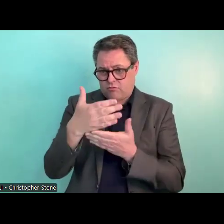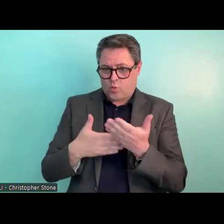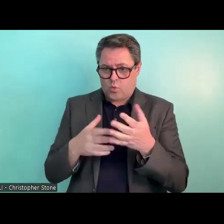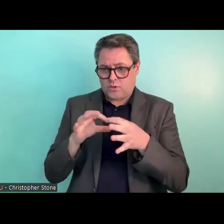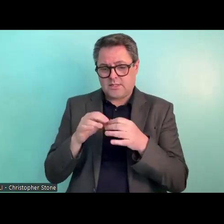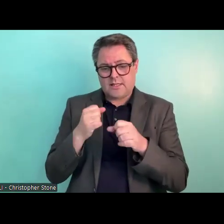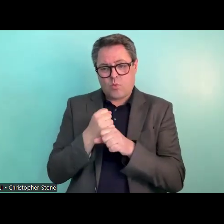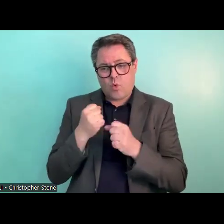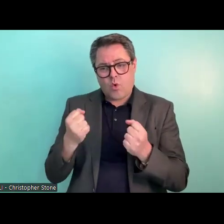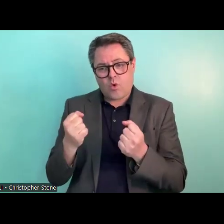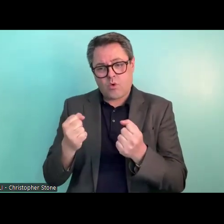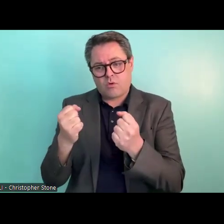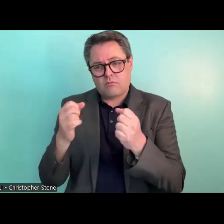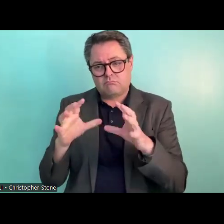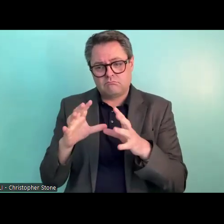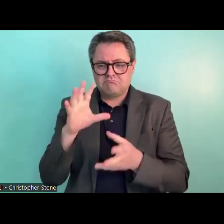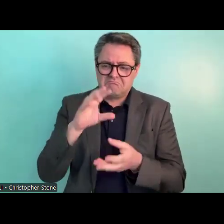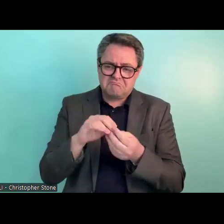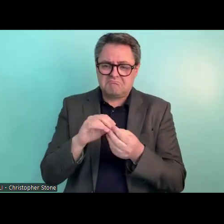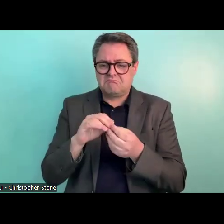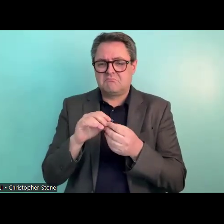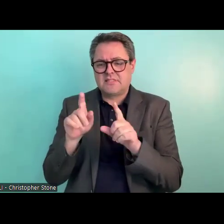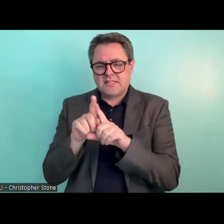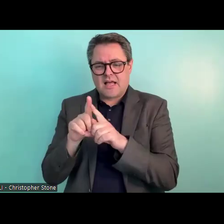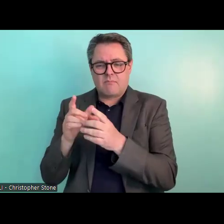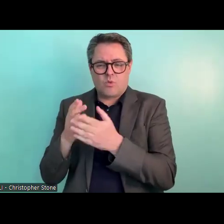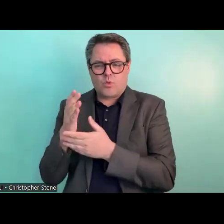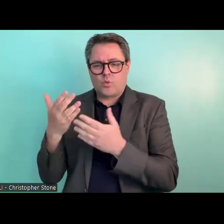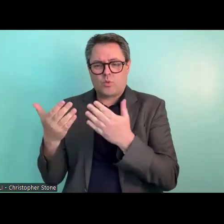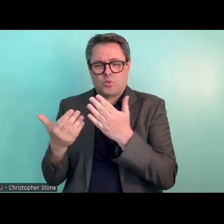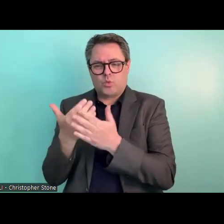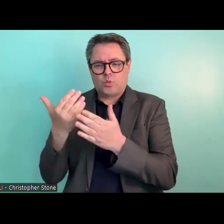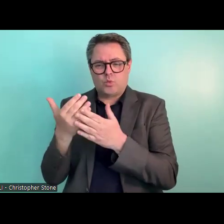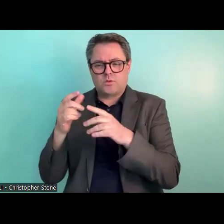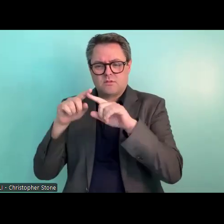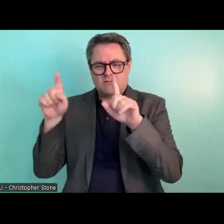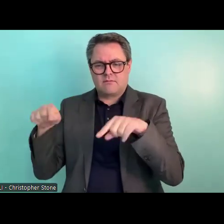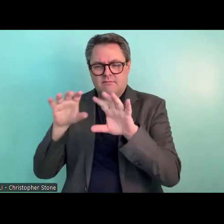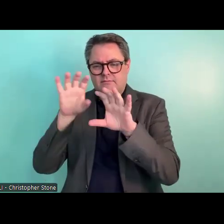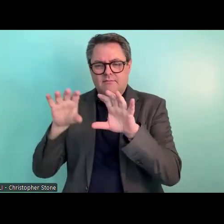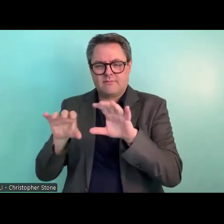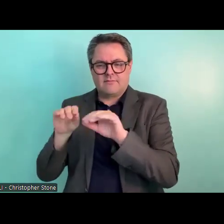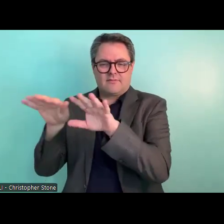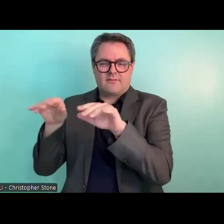Hopefully, members will have received our annual report showing the work that we've undertaken over the last year.